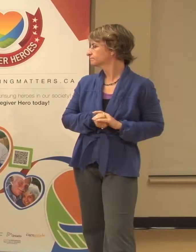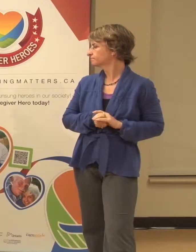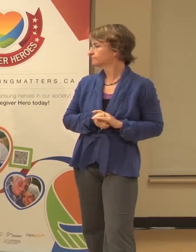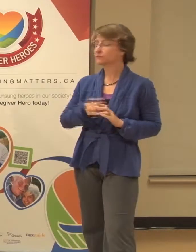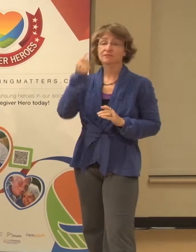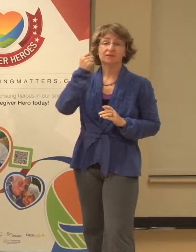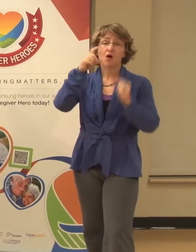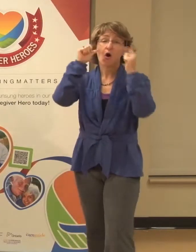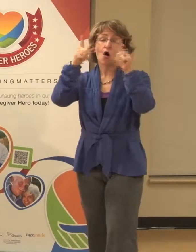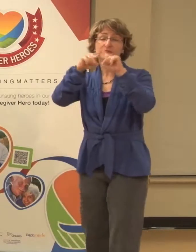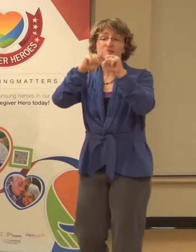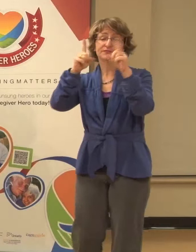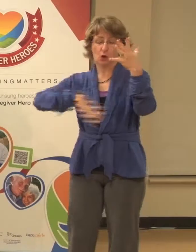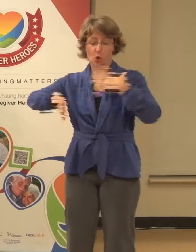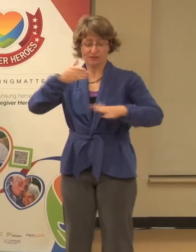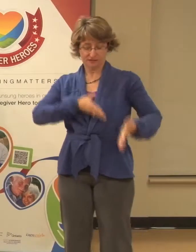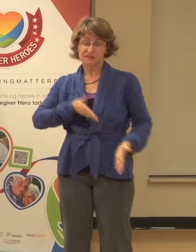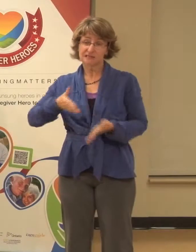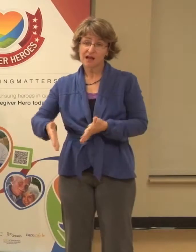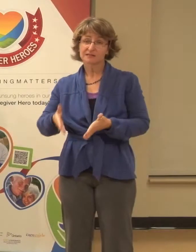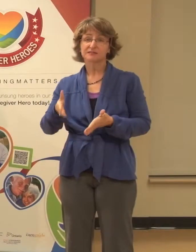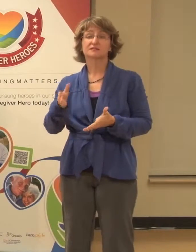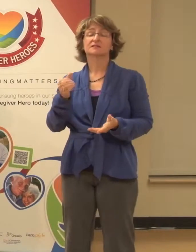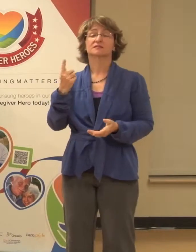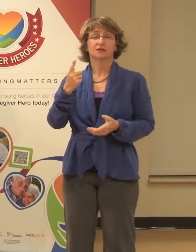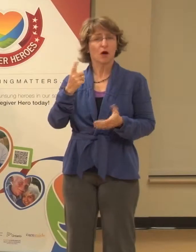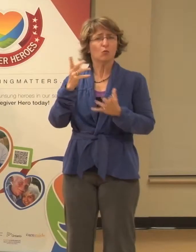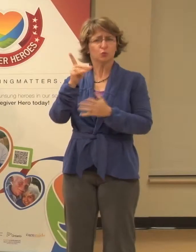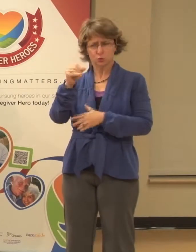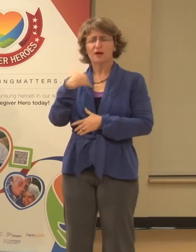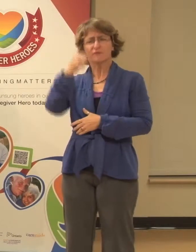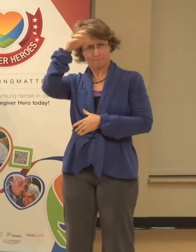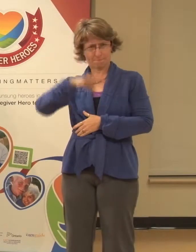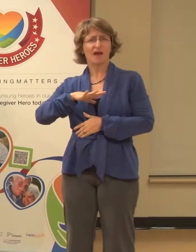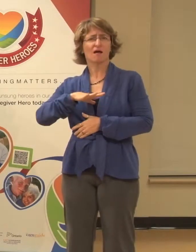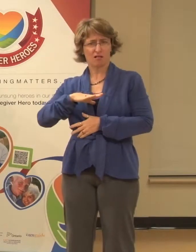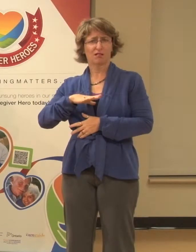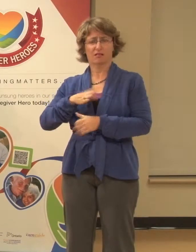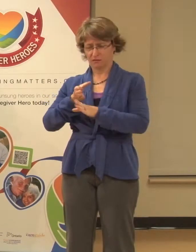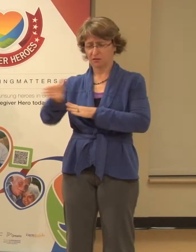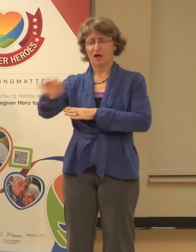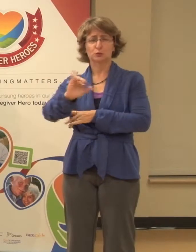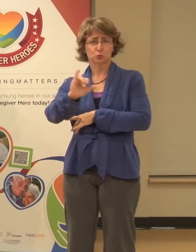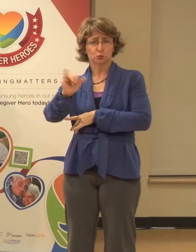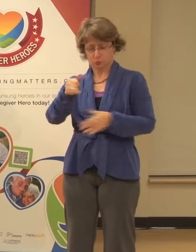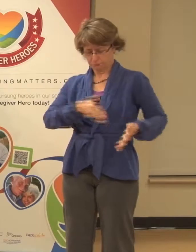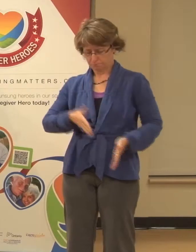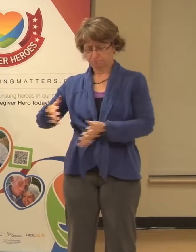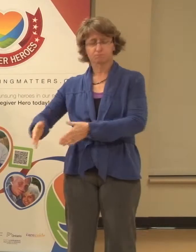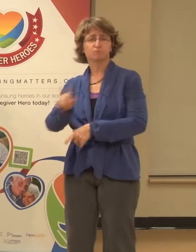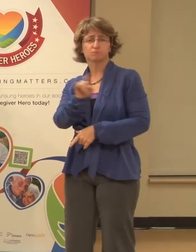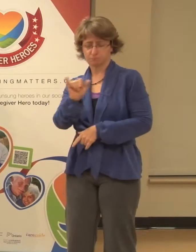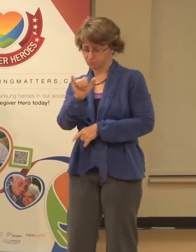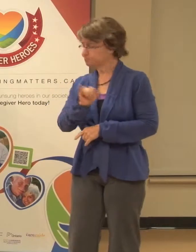All of these items, the slacks, are also for men. We do have items available for men as